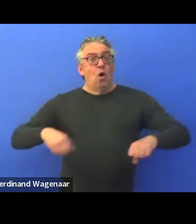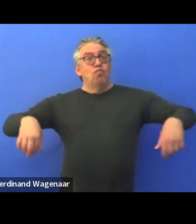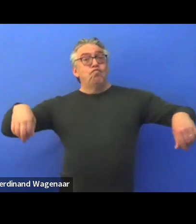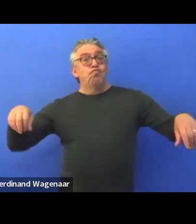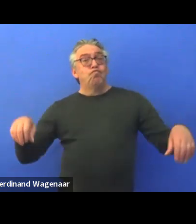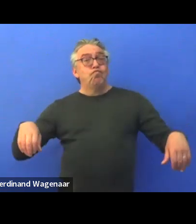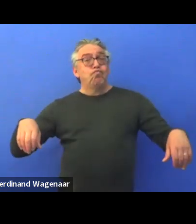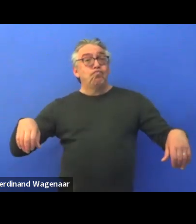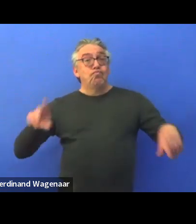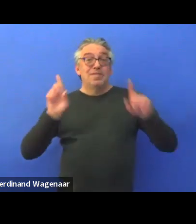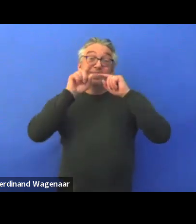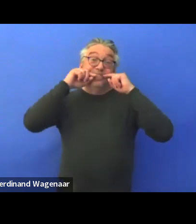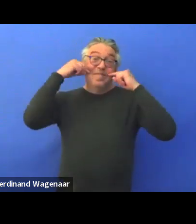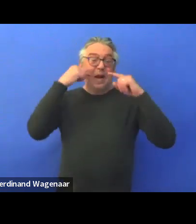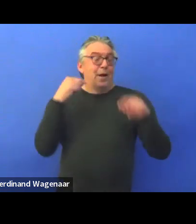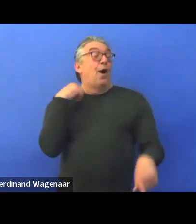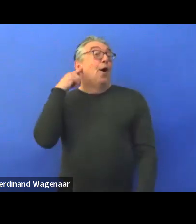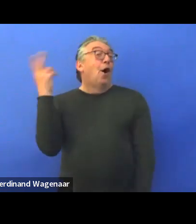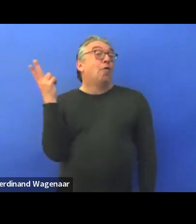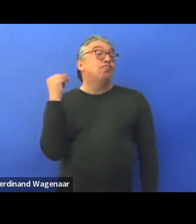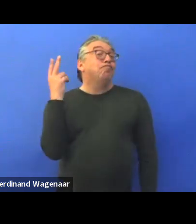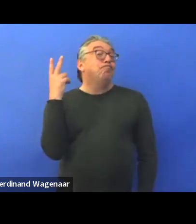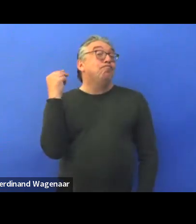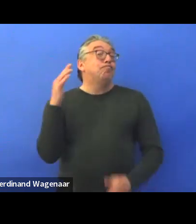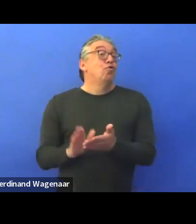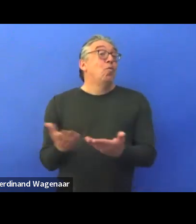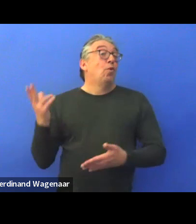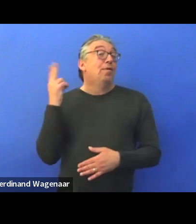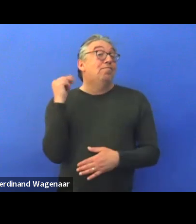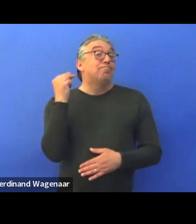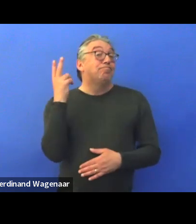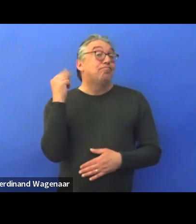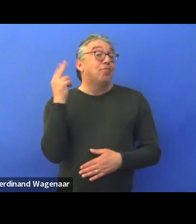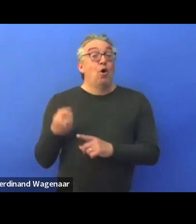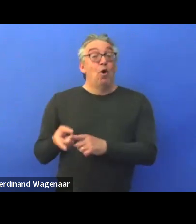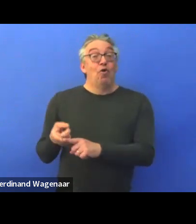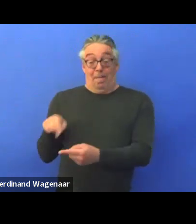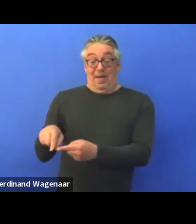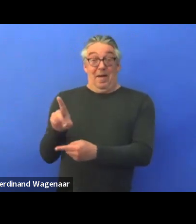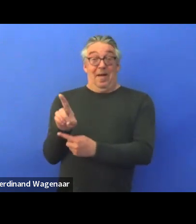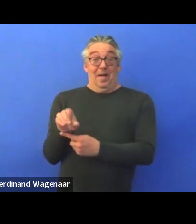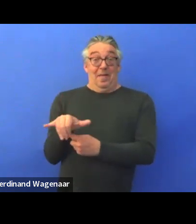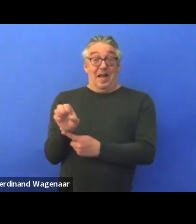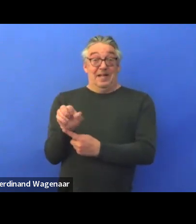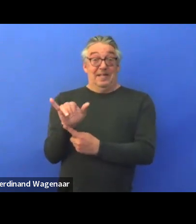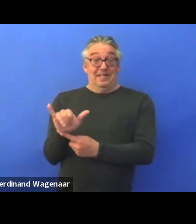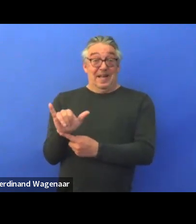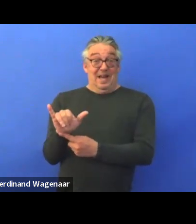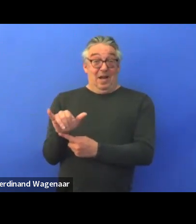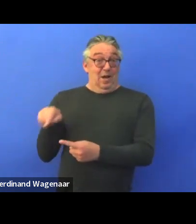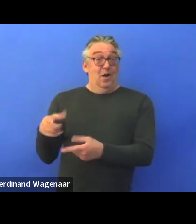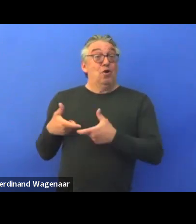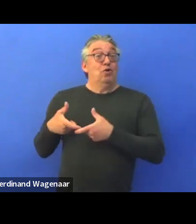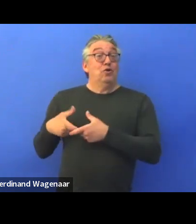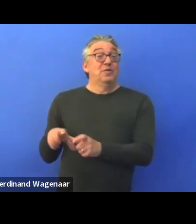armchair, smiling as she listens to a book on a DAISY player. In this case, it's one that has a CD in it, as